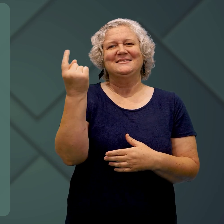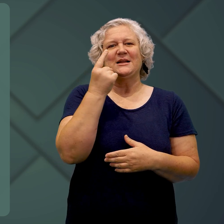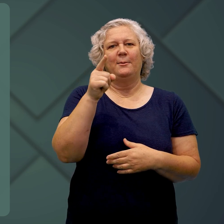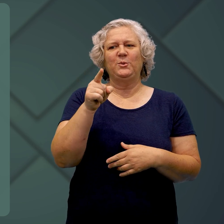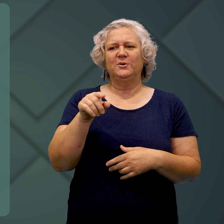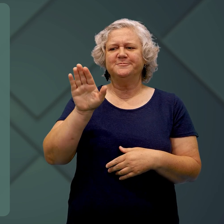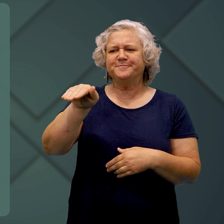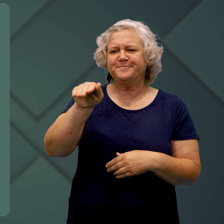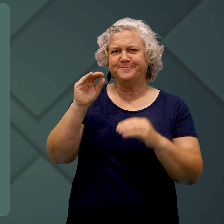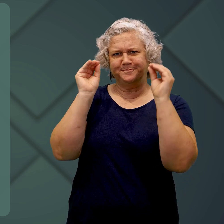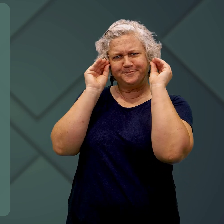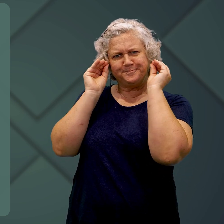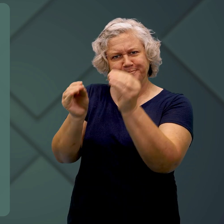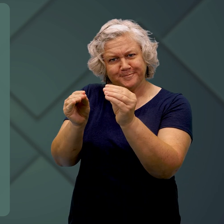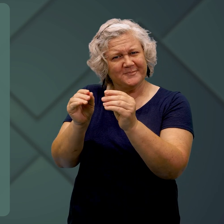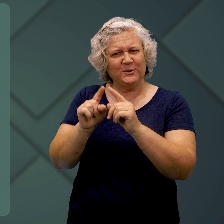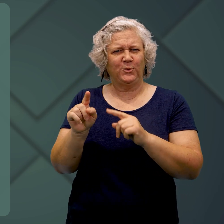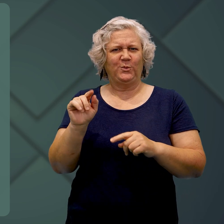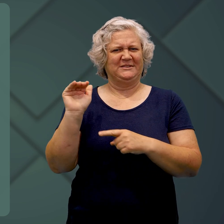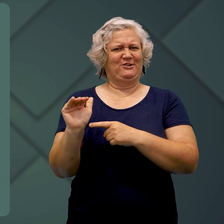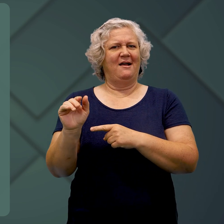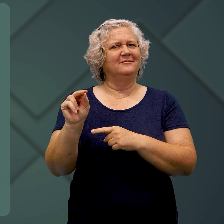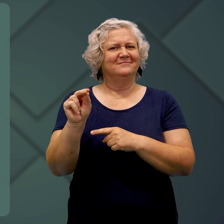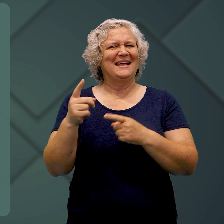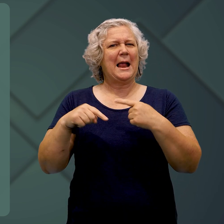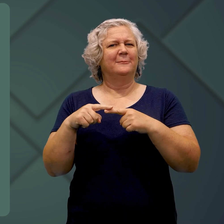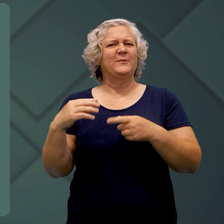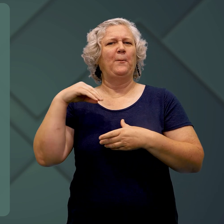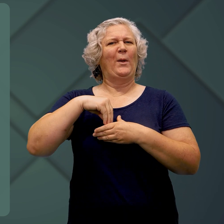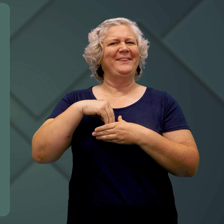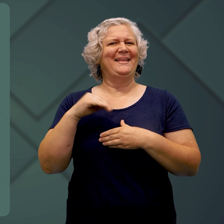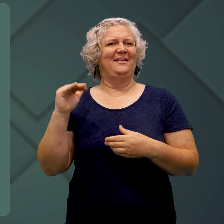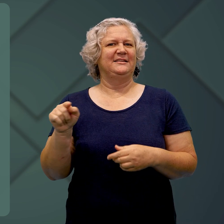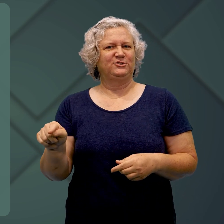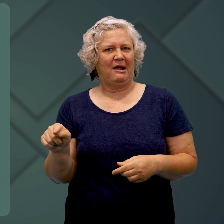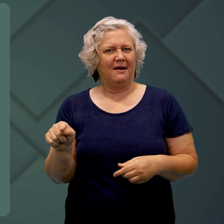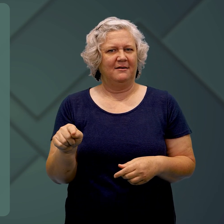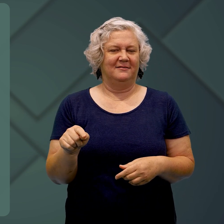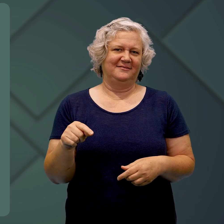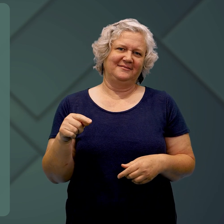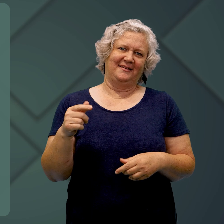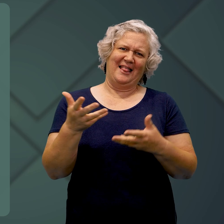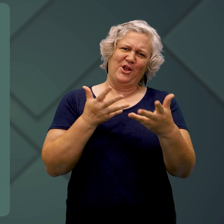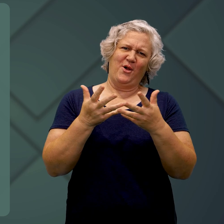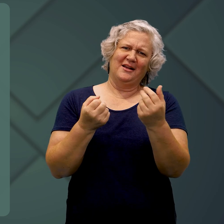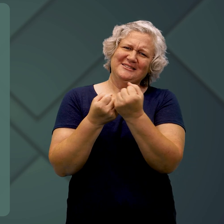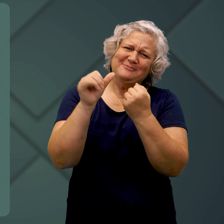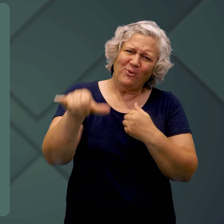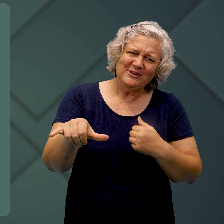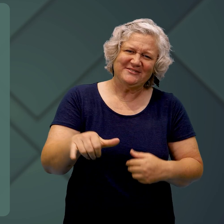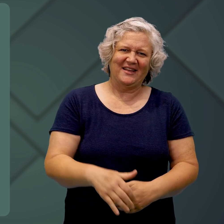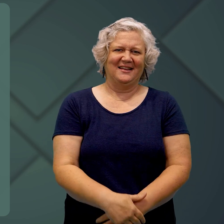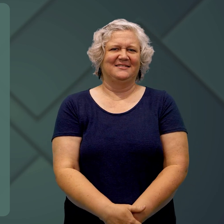that moment of joy together. You can't teach that to a child, it just comes from within. And interaction really supports that.